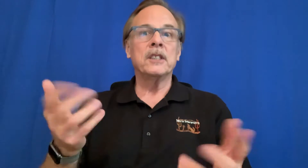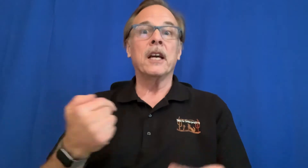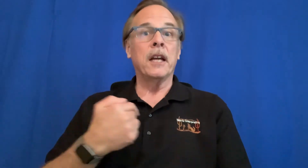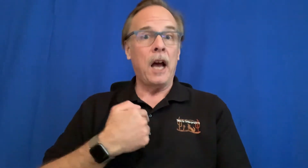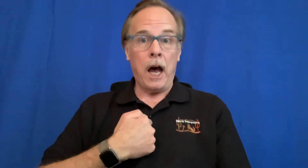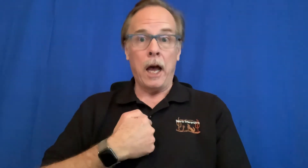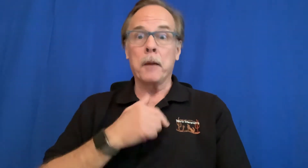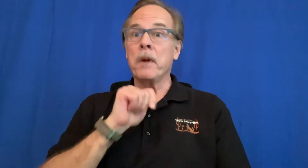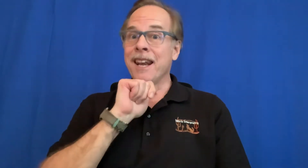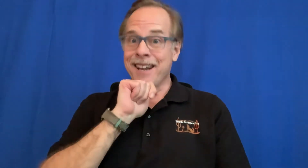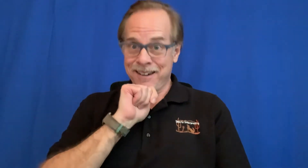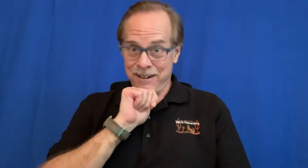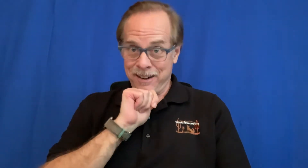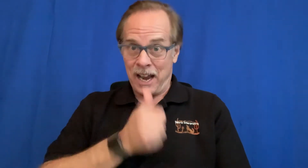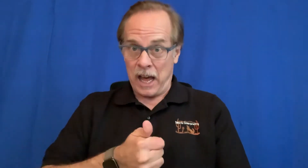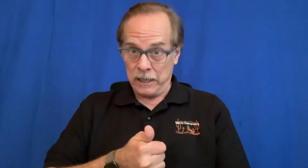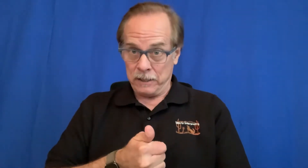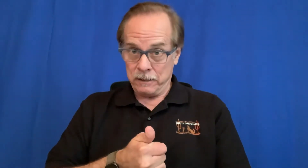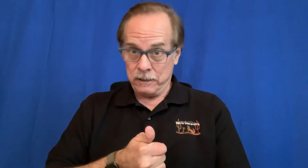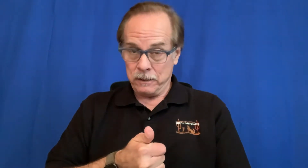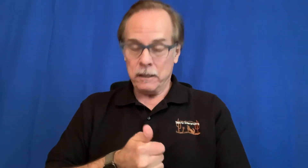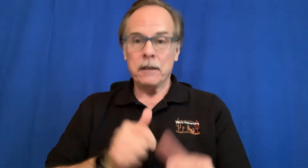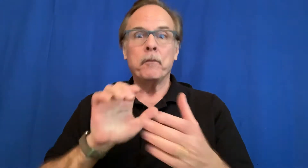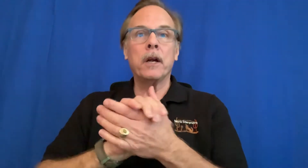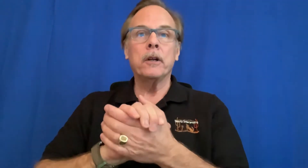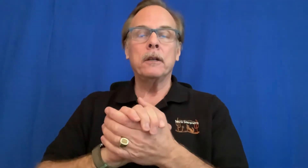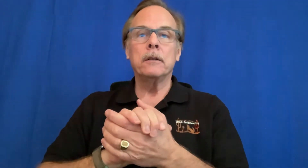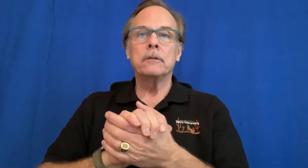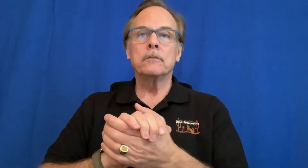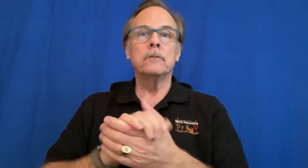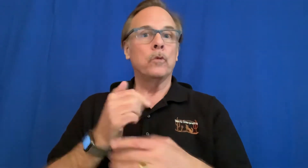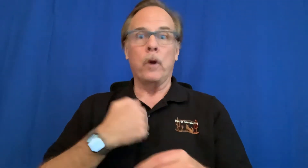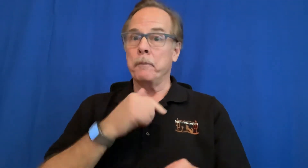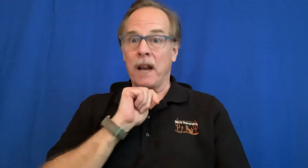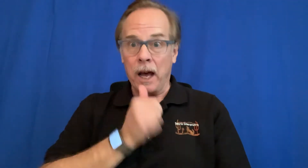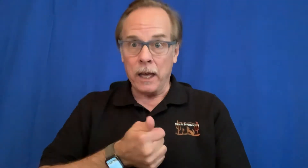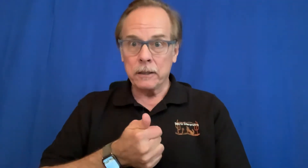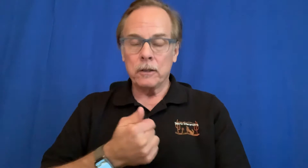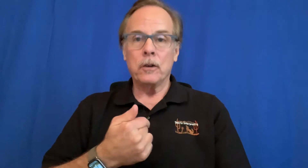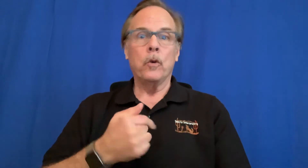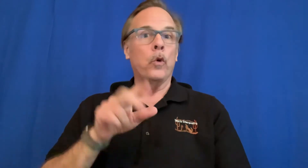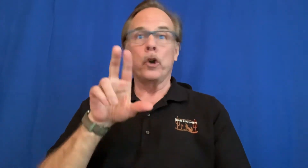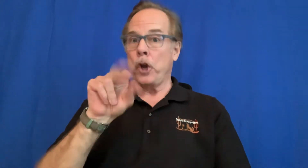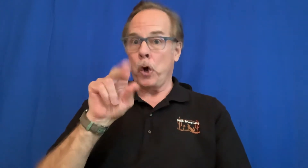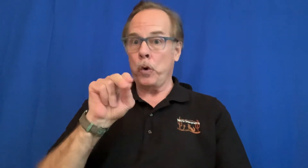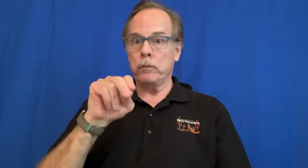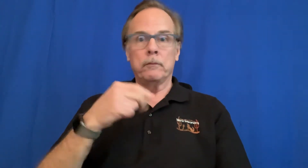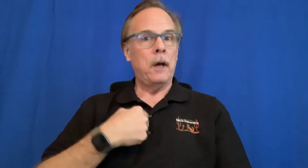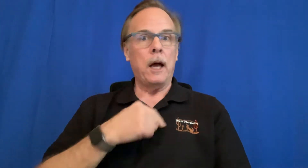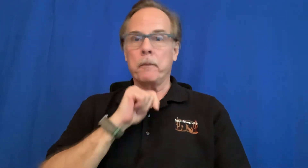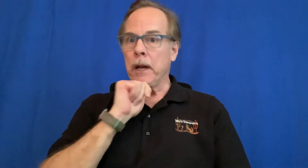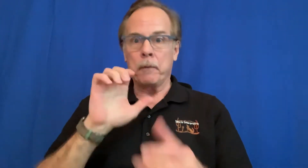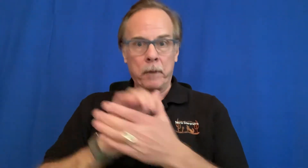say, I'm not married, or I'm not, or no, I'm not